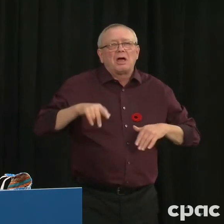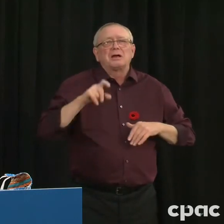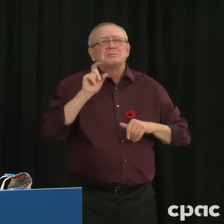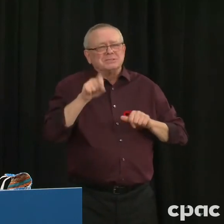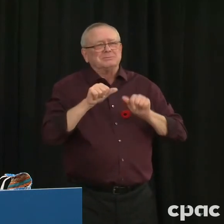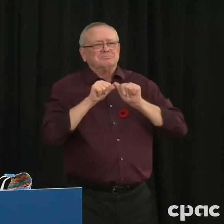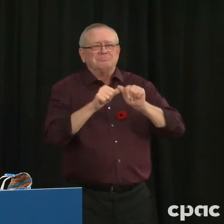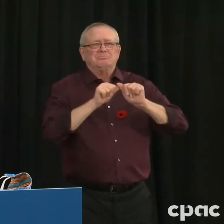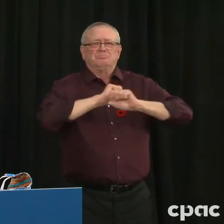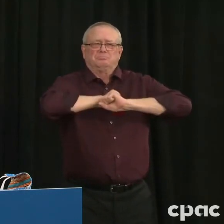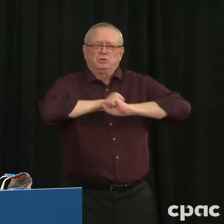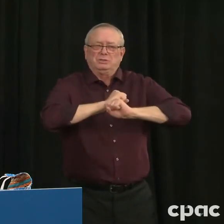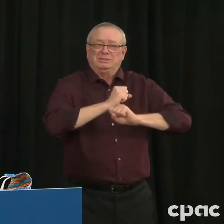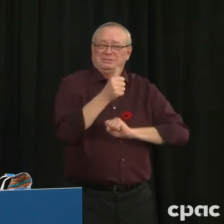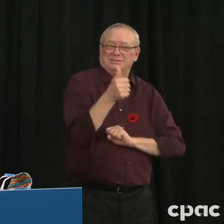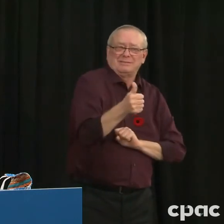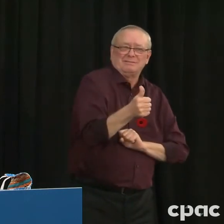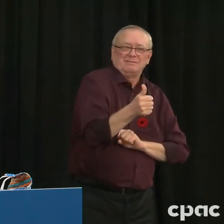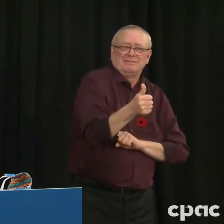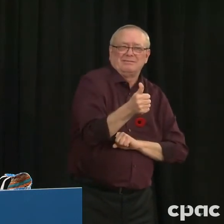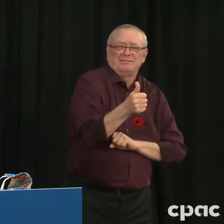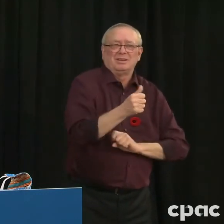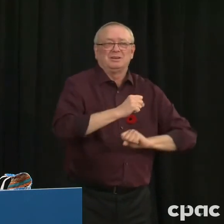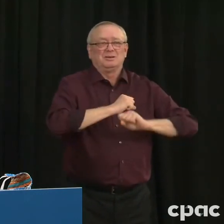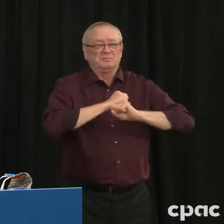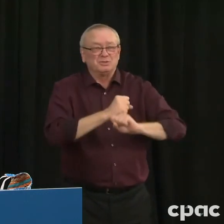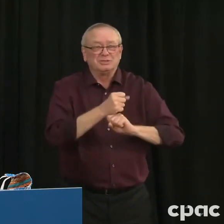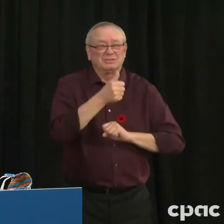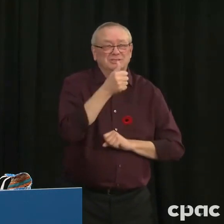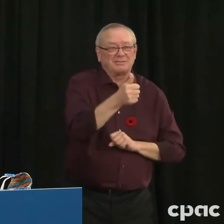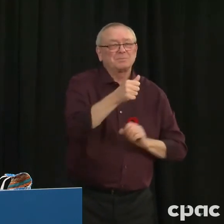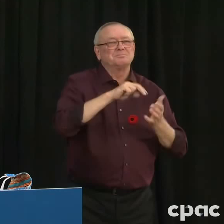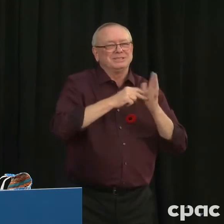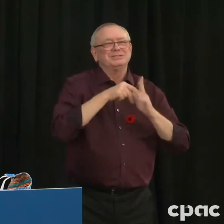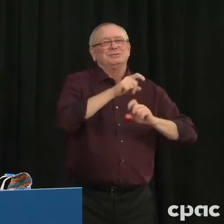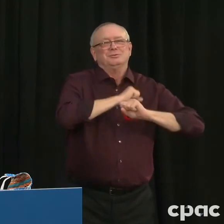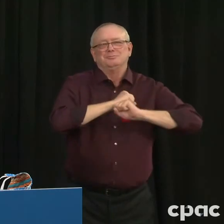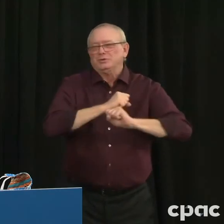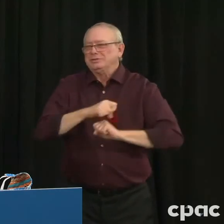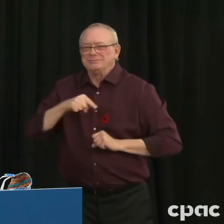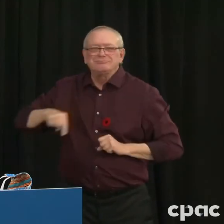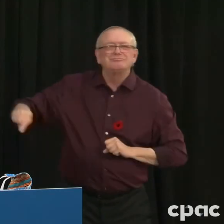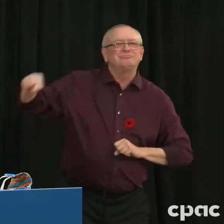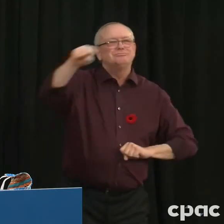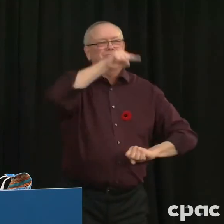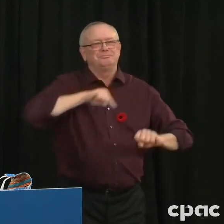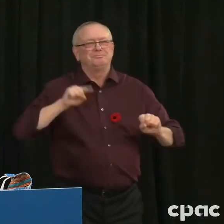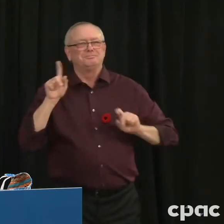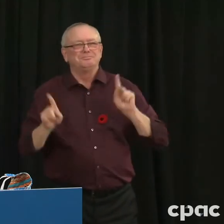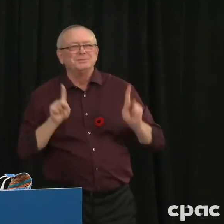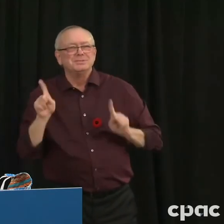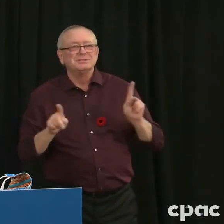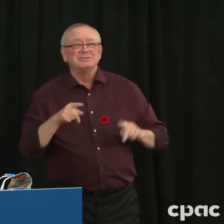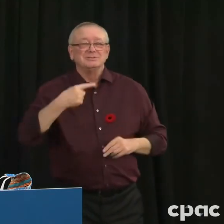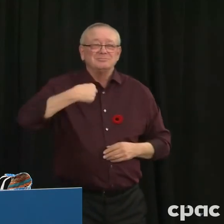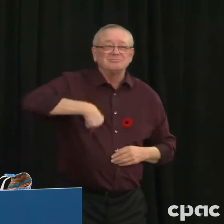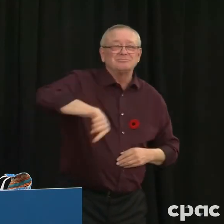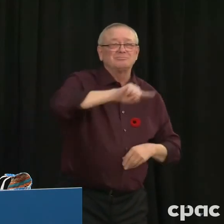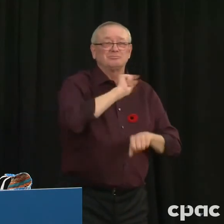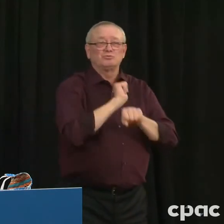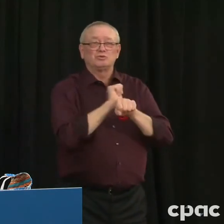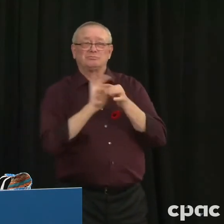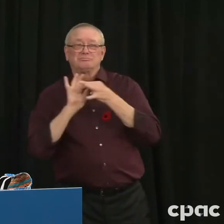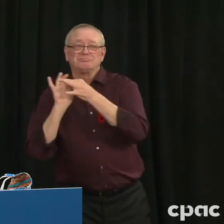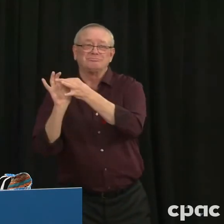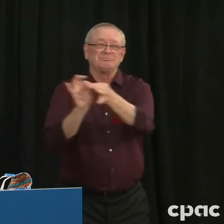have a role to play in suppressing transmission. And together, we have the power to lower our case counts. We all must seize